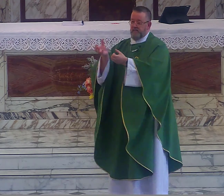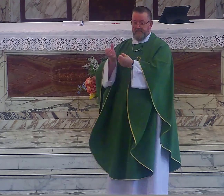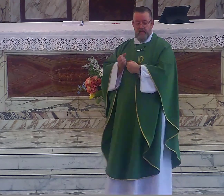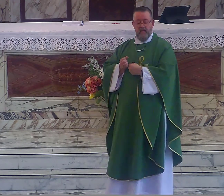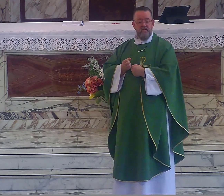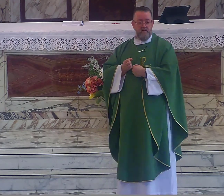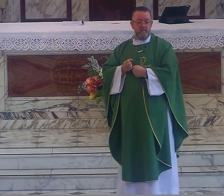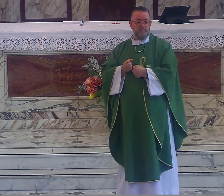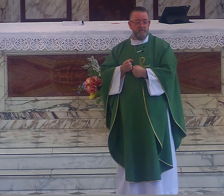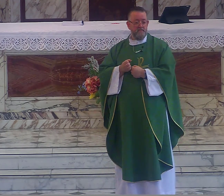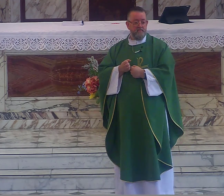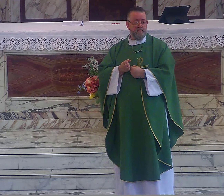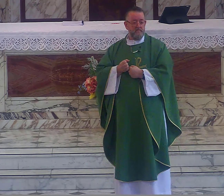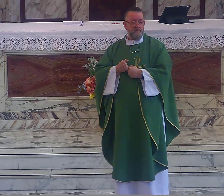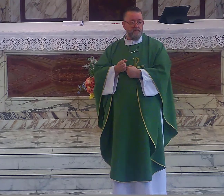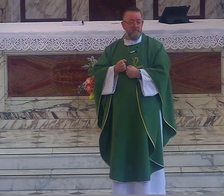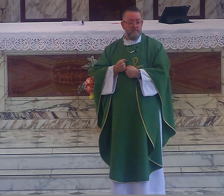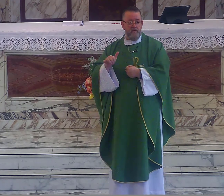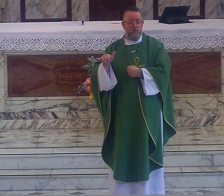or a receiver?